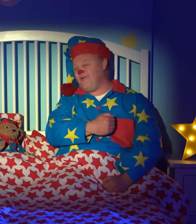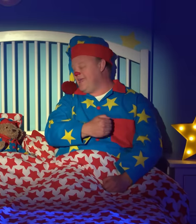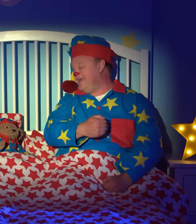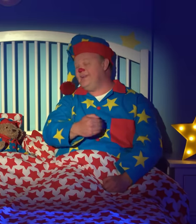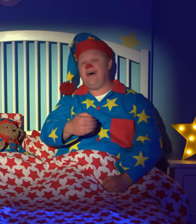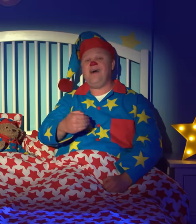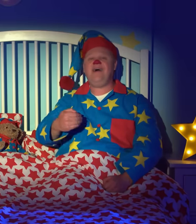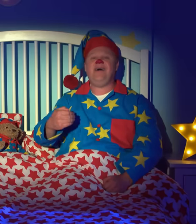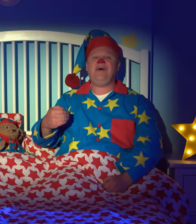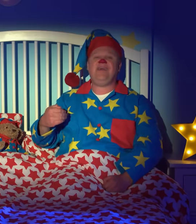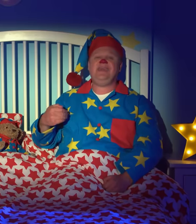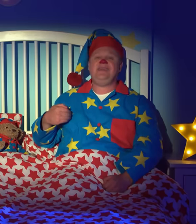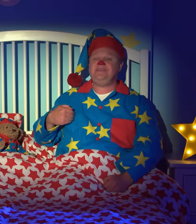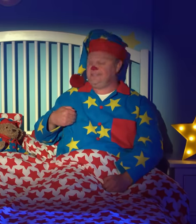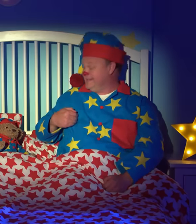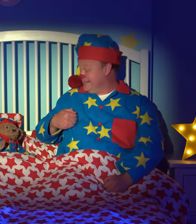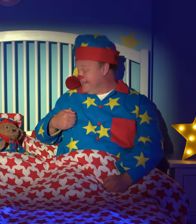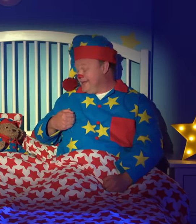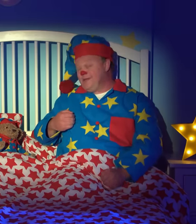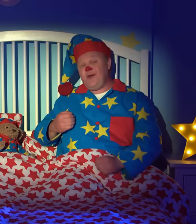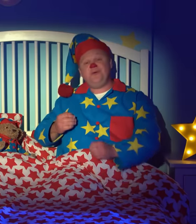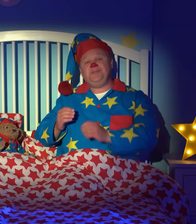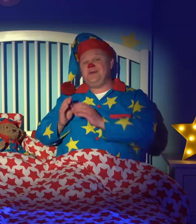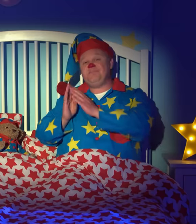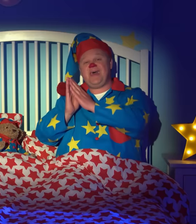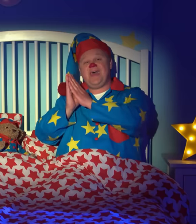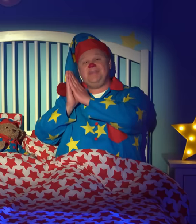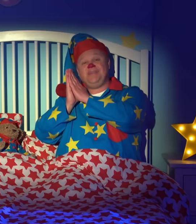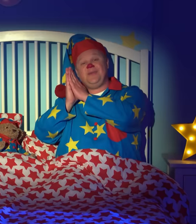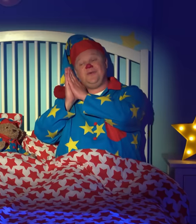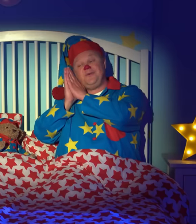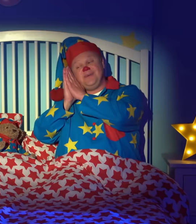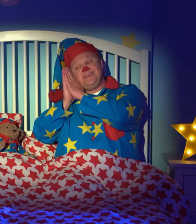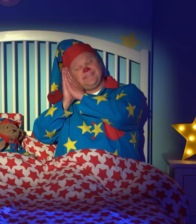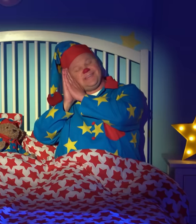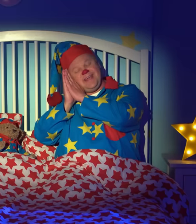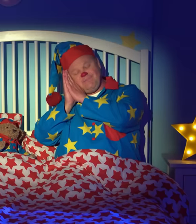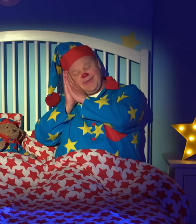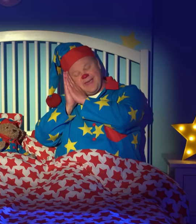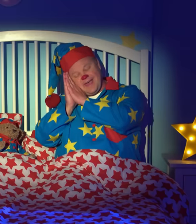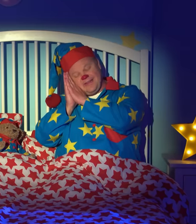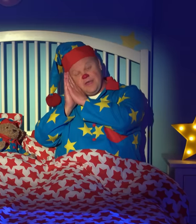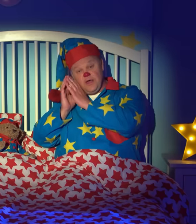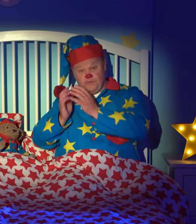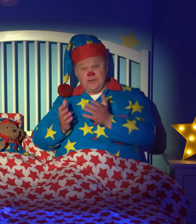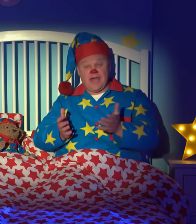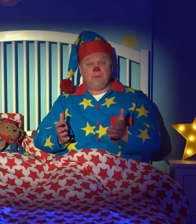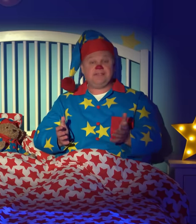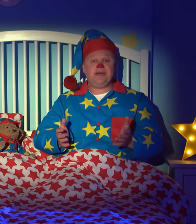morning light. Go to bed, you sleepy head, for now it's time